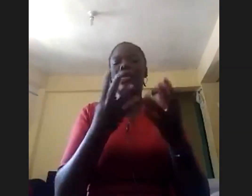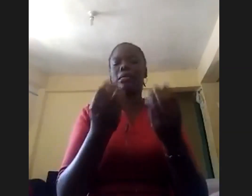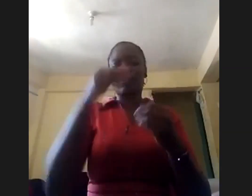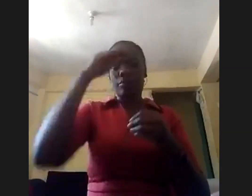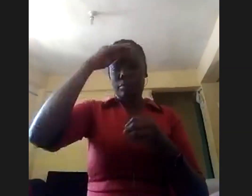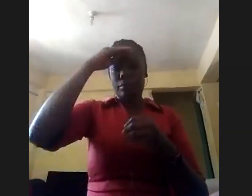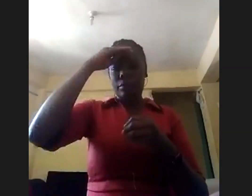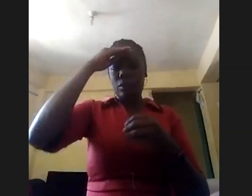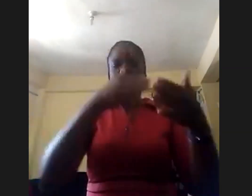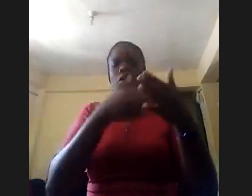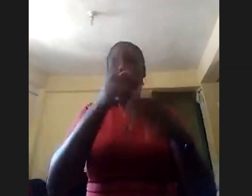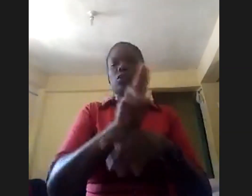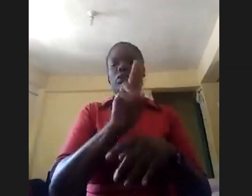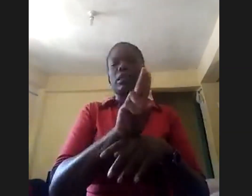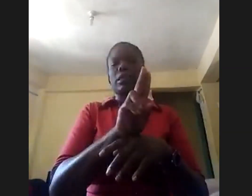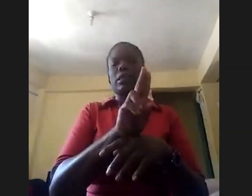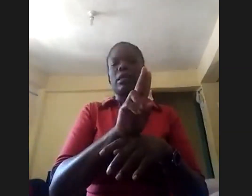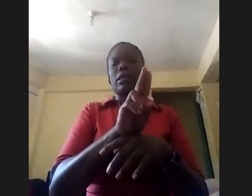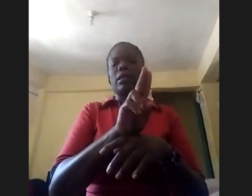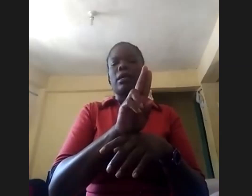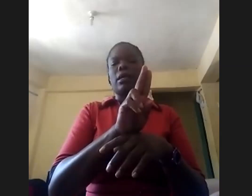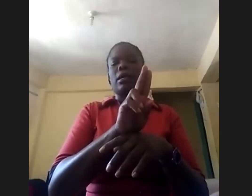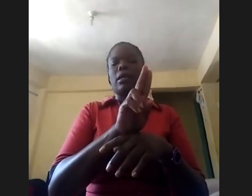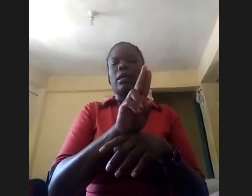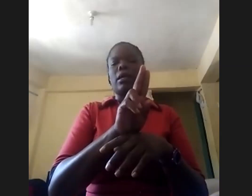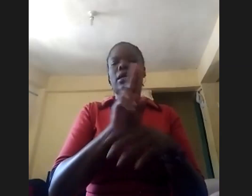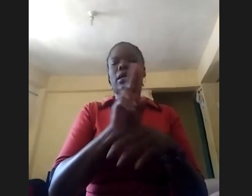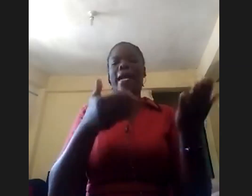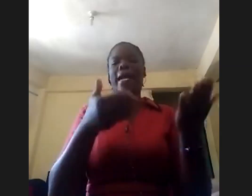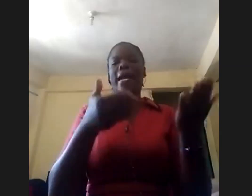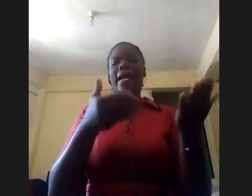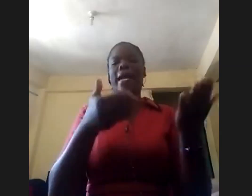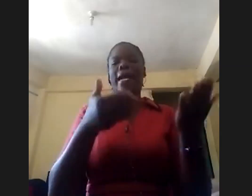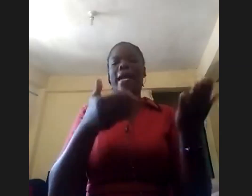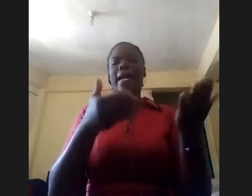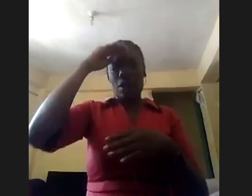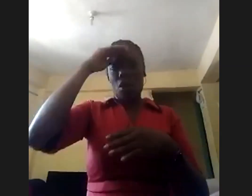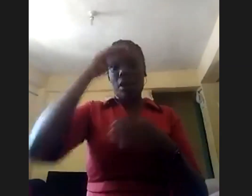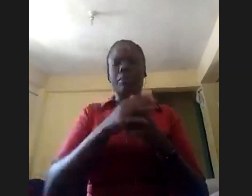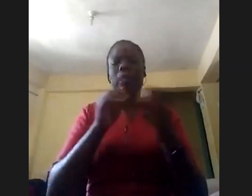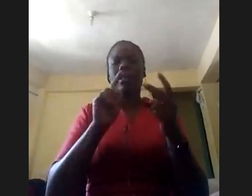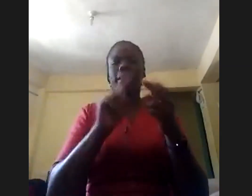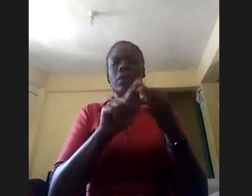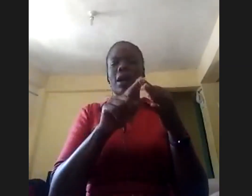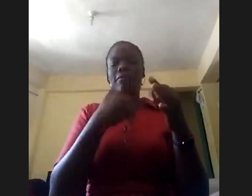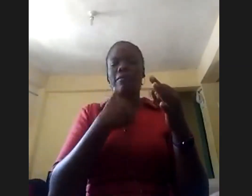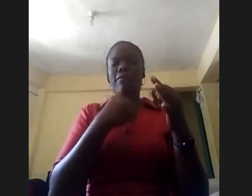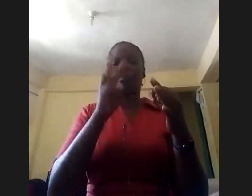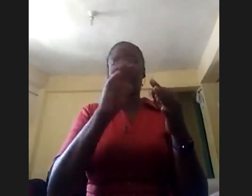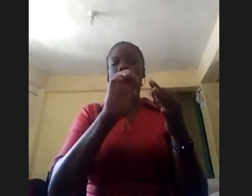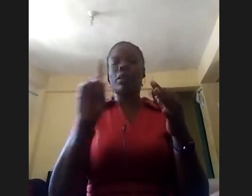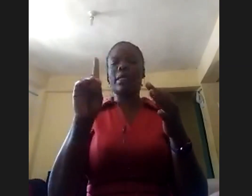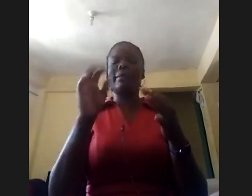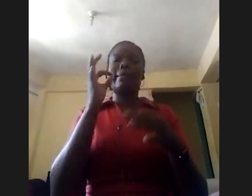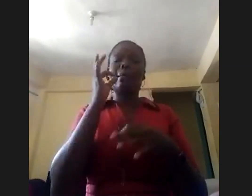stop using, I mean, to stop having addiction to alcohol. Then yeah. there's this other one, weed, cannabis. So Mm, cannabis is